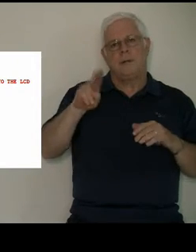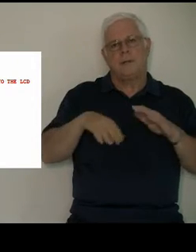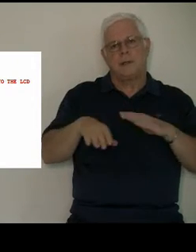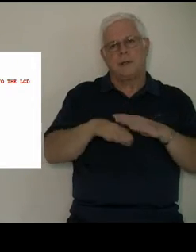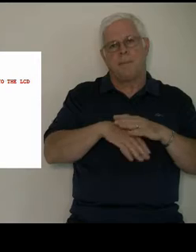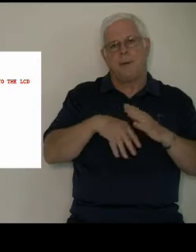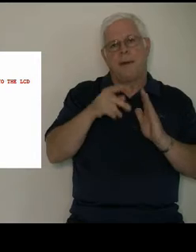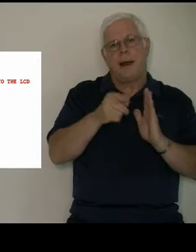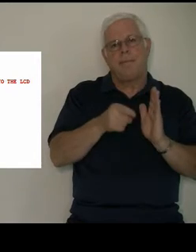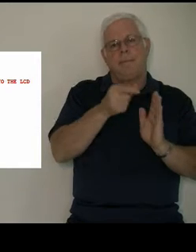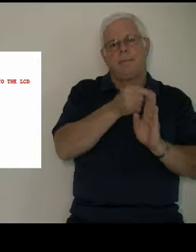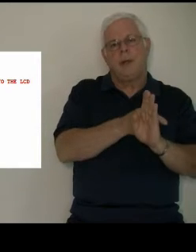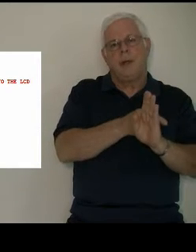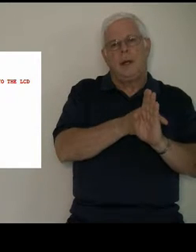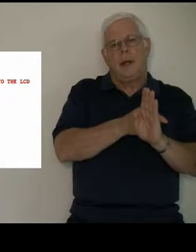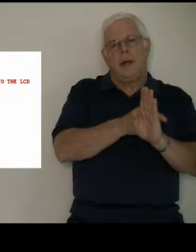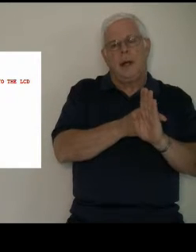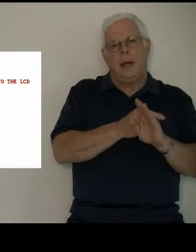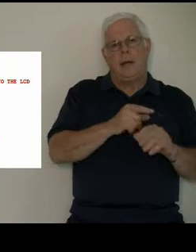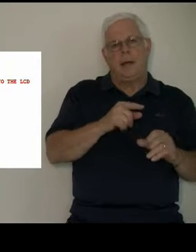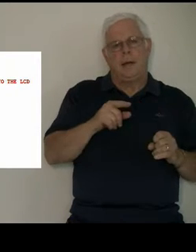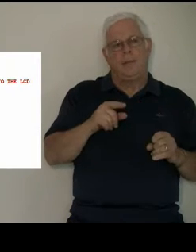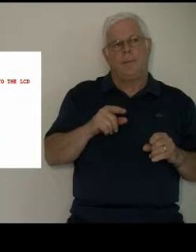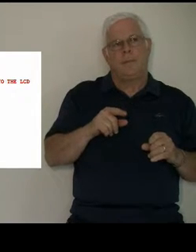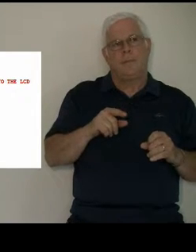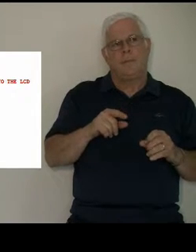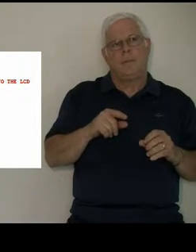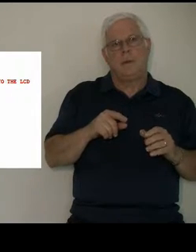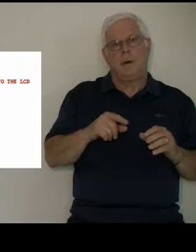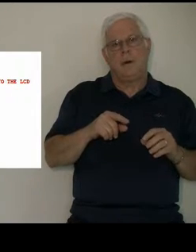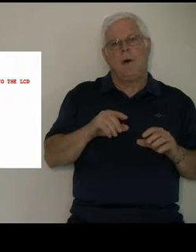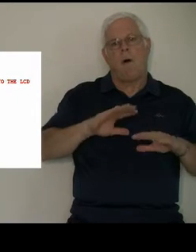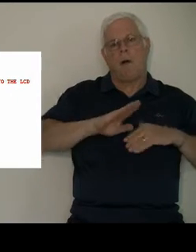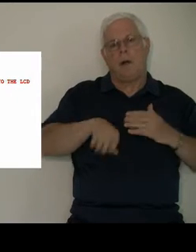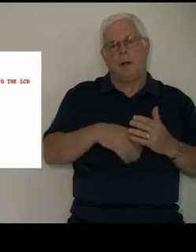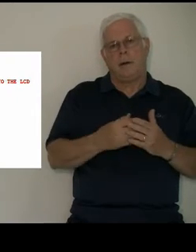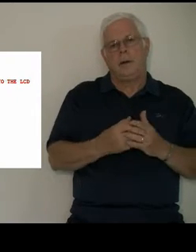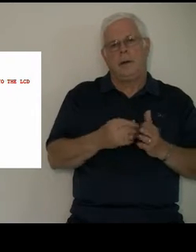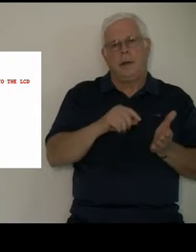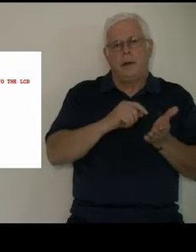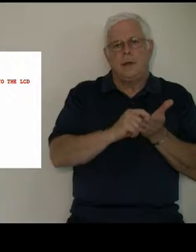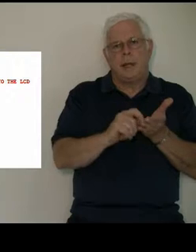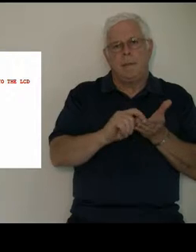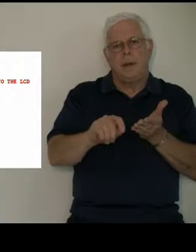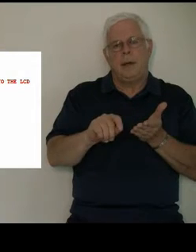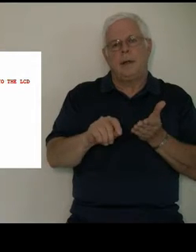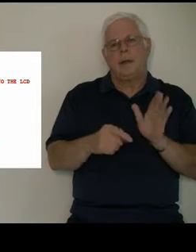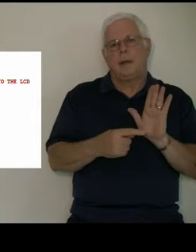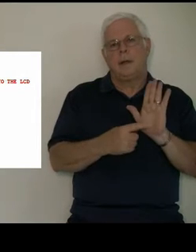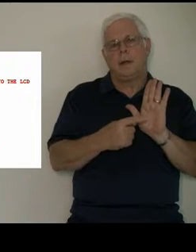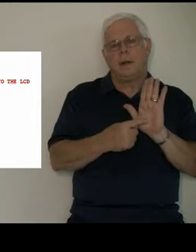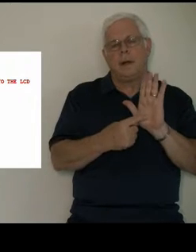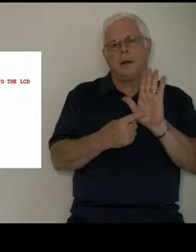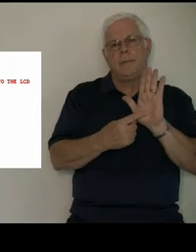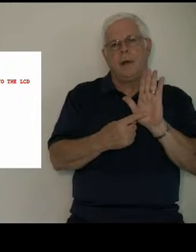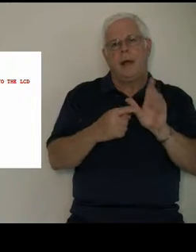the subprogram, and they're all documented there. And